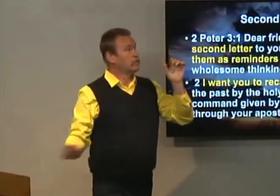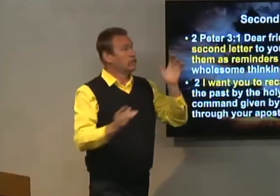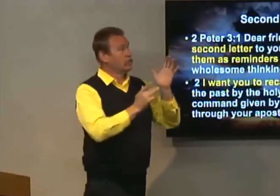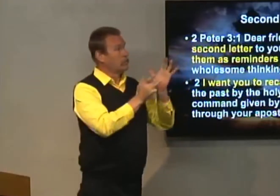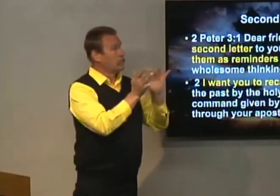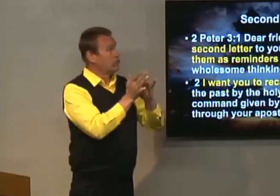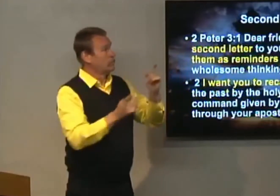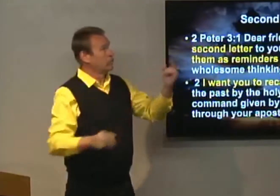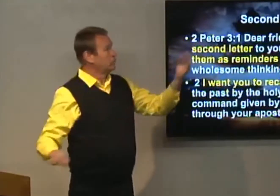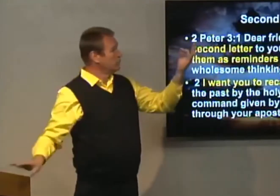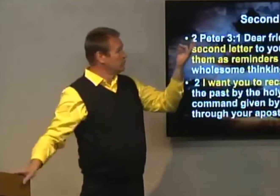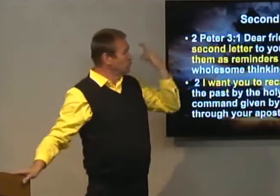on.